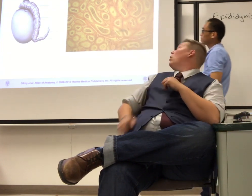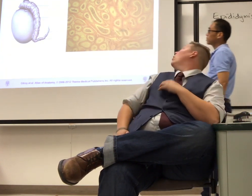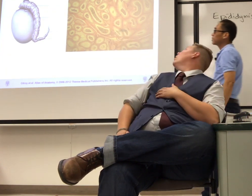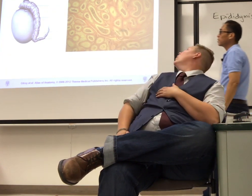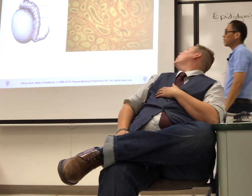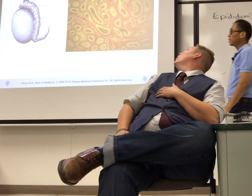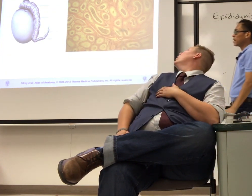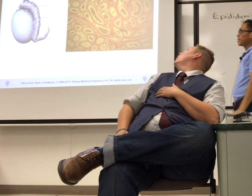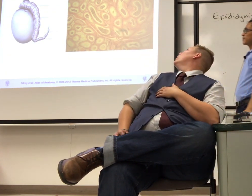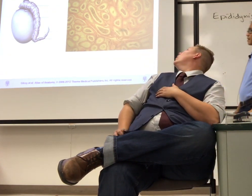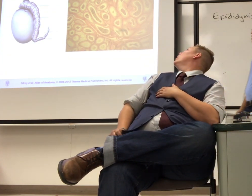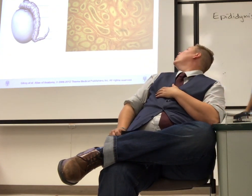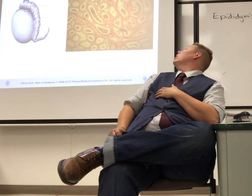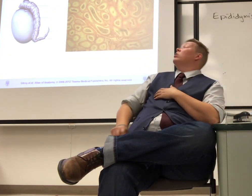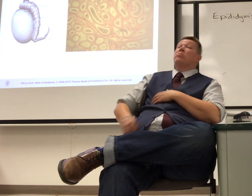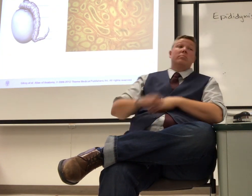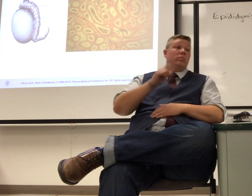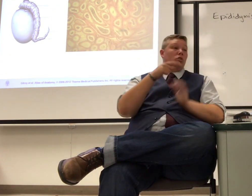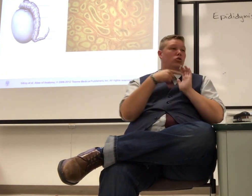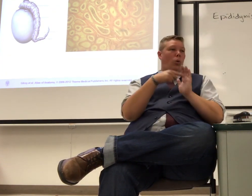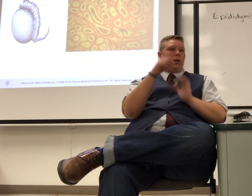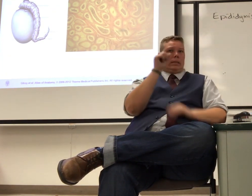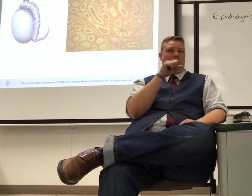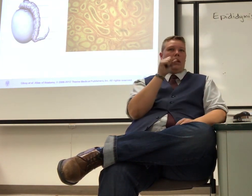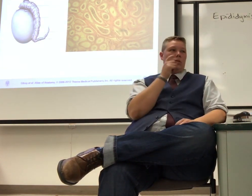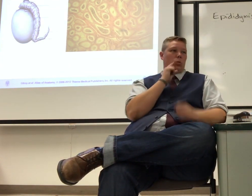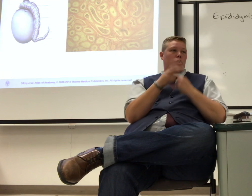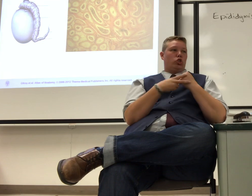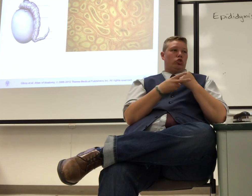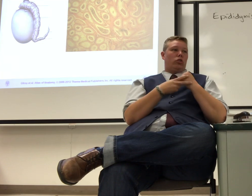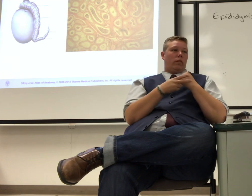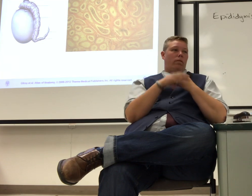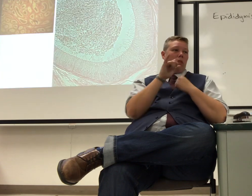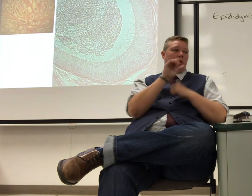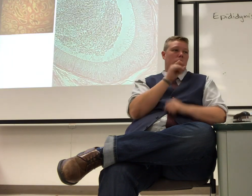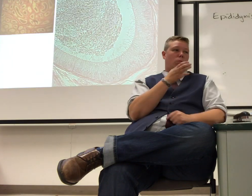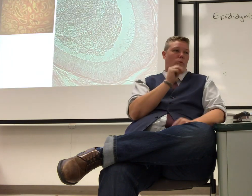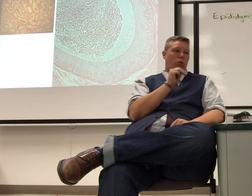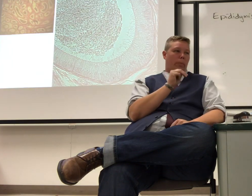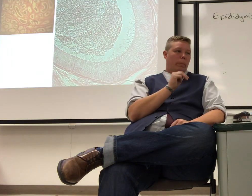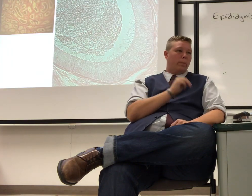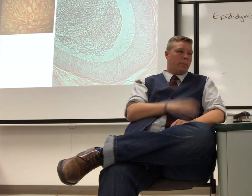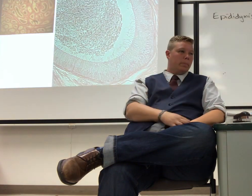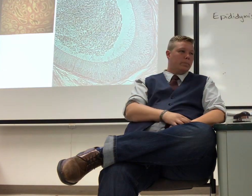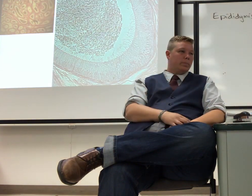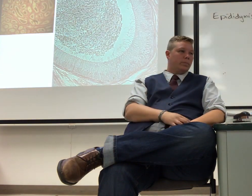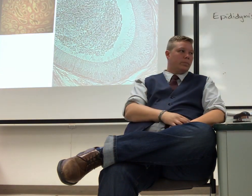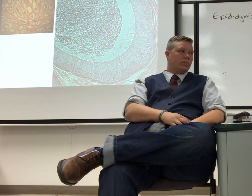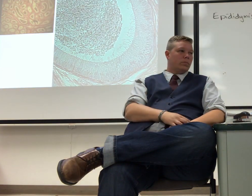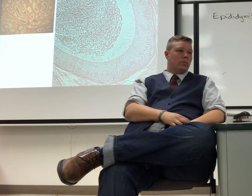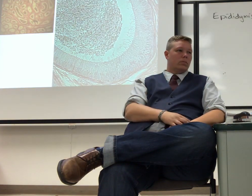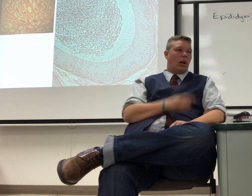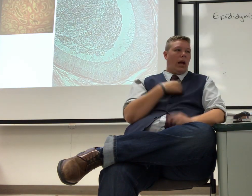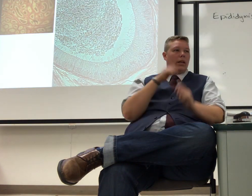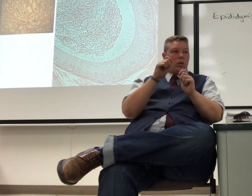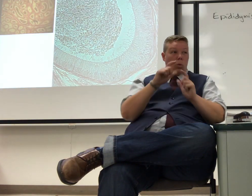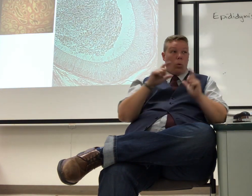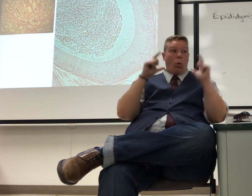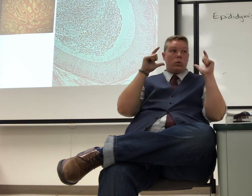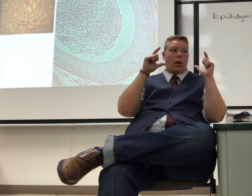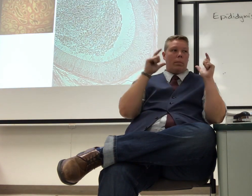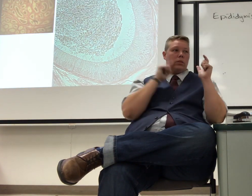okay? Indicating that yes, you do store sperm here. I did a close-up view. This